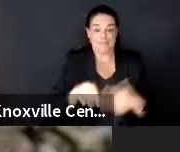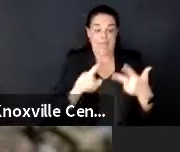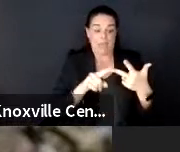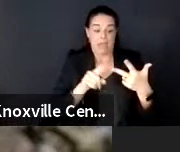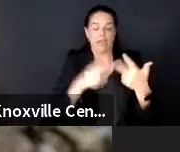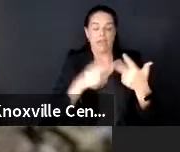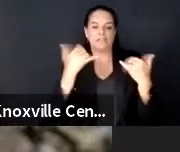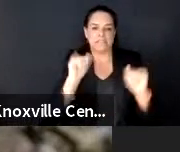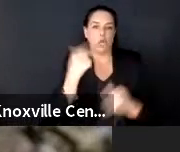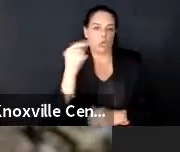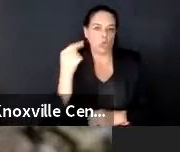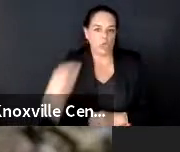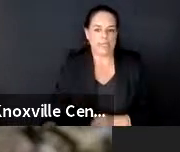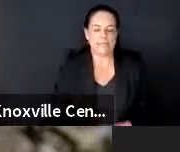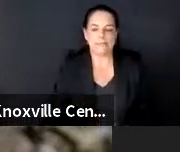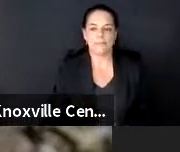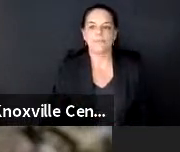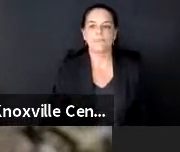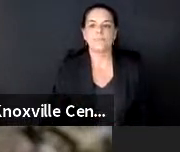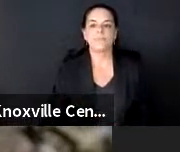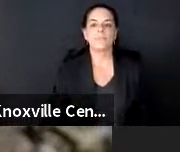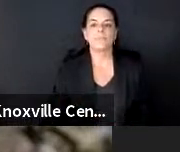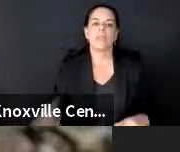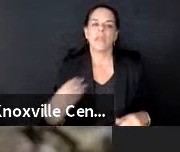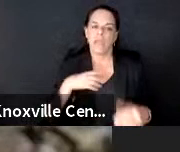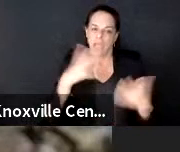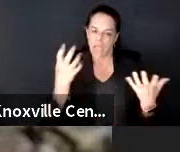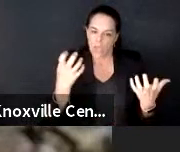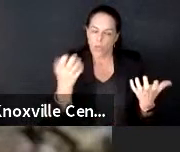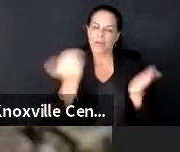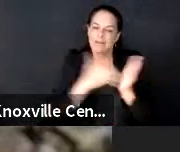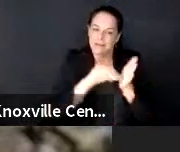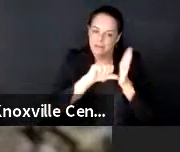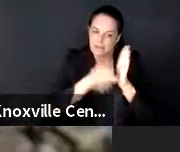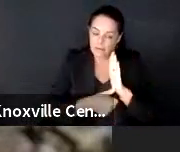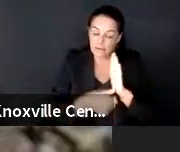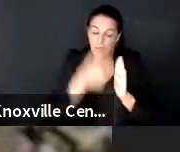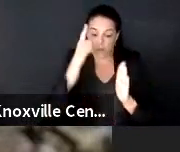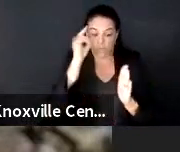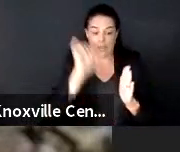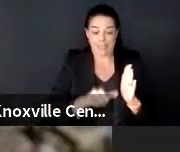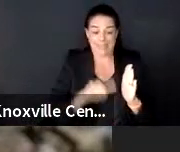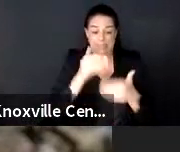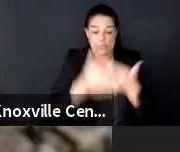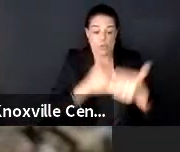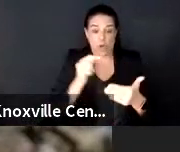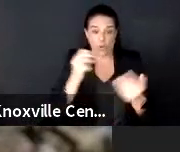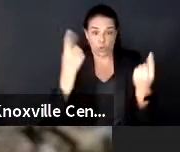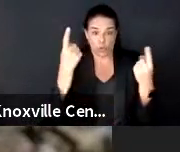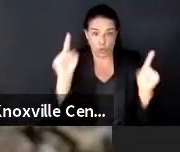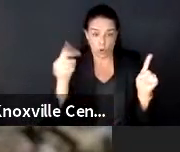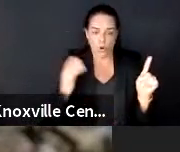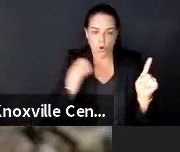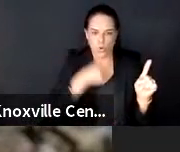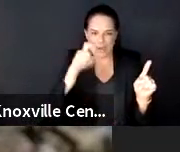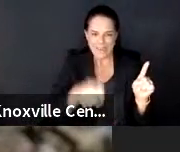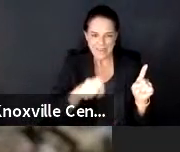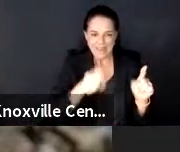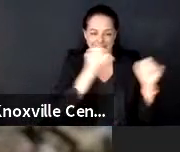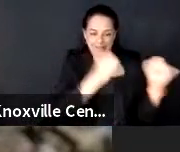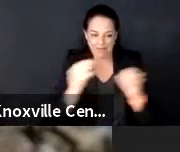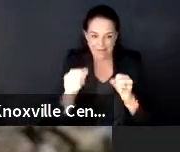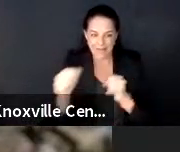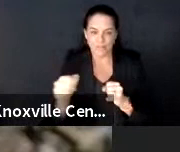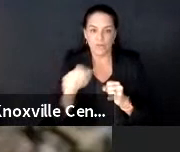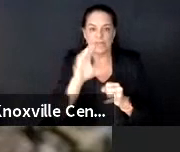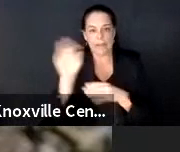represented as green. I do want to take a minute to reiterate that in order for this process to work, we need individuals and businesses